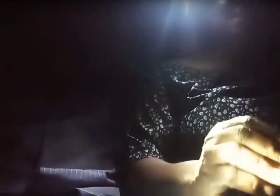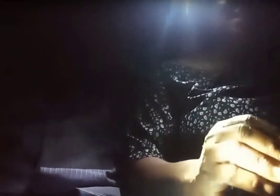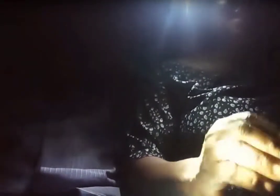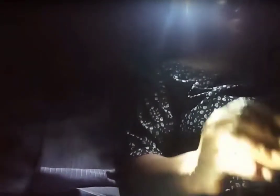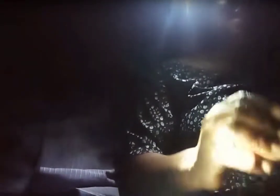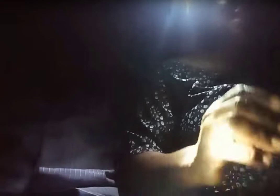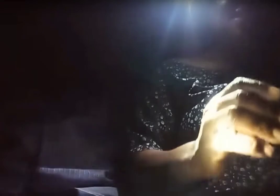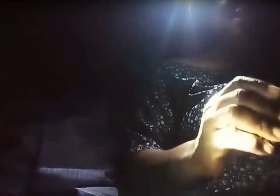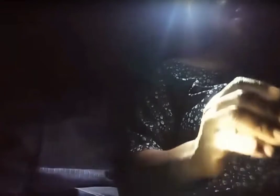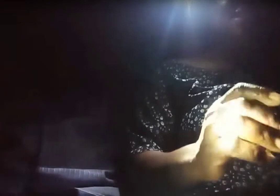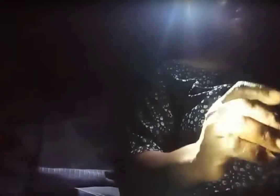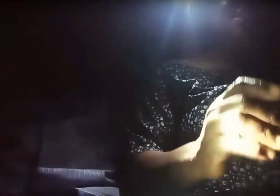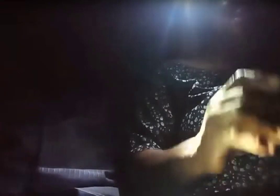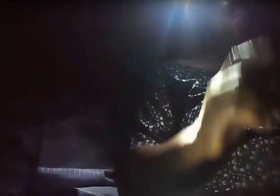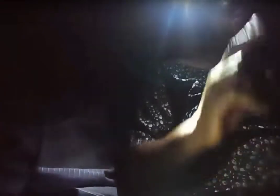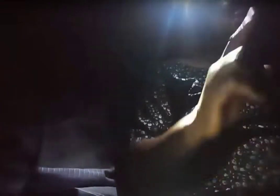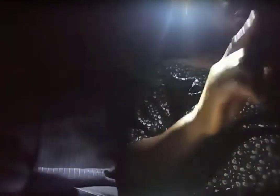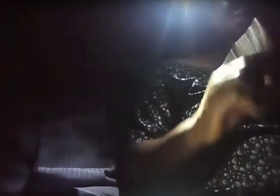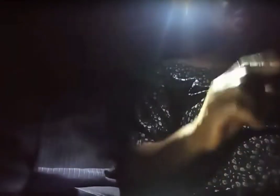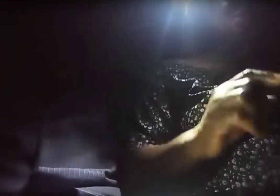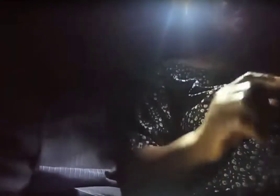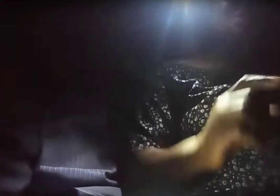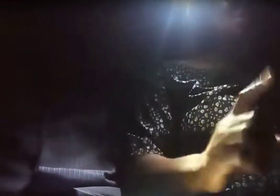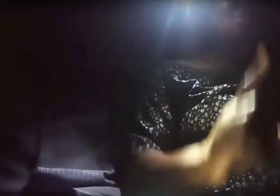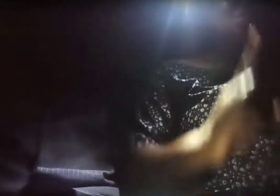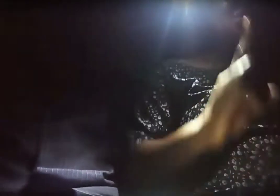1, 3, 36,000.